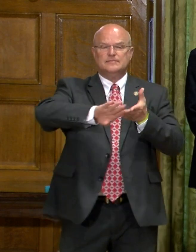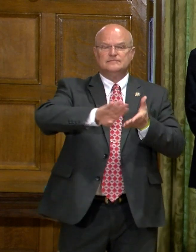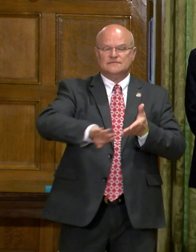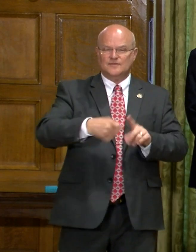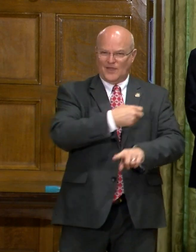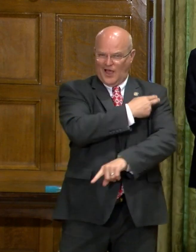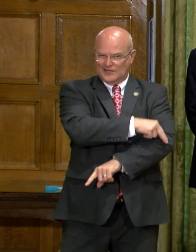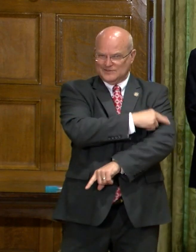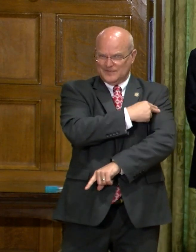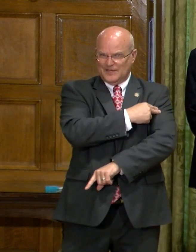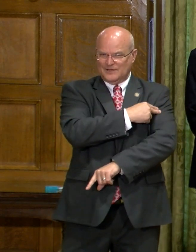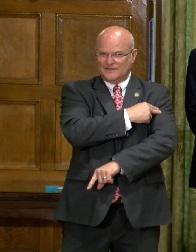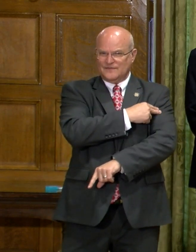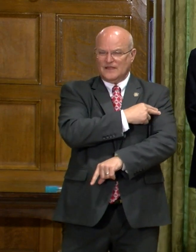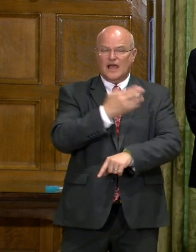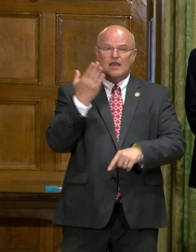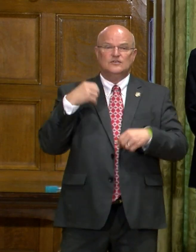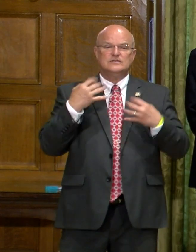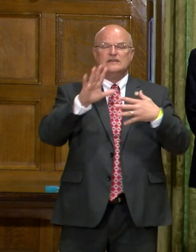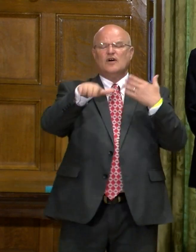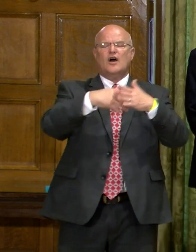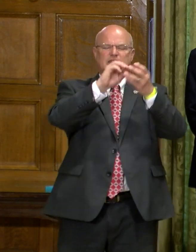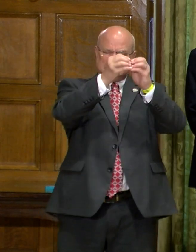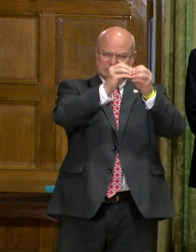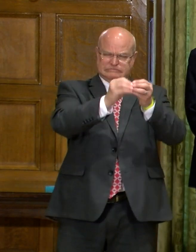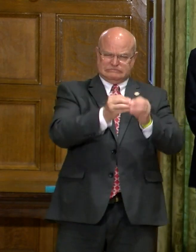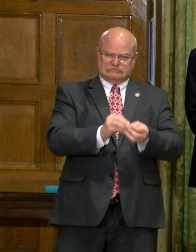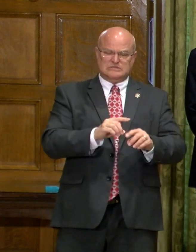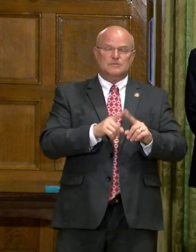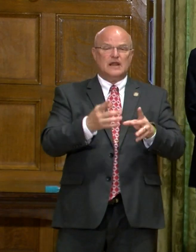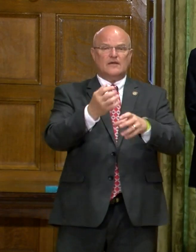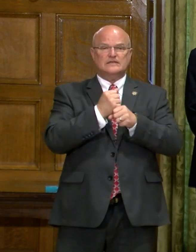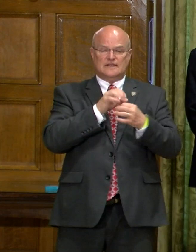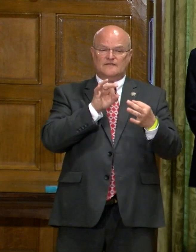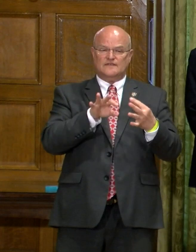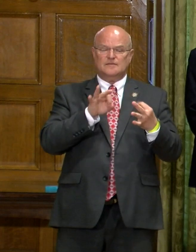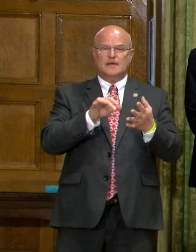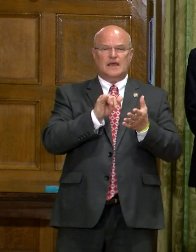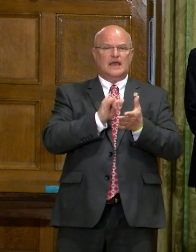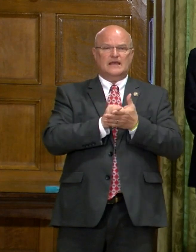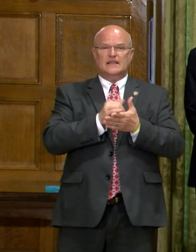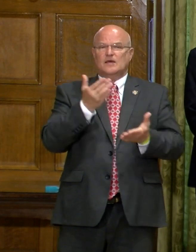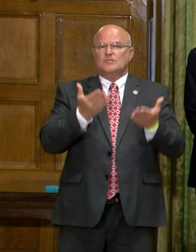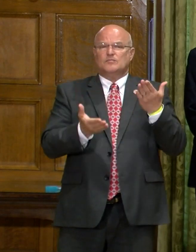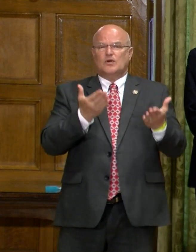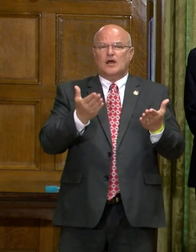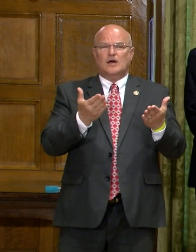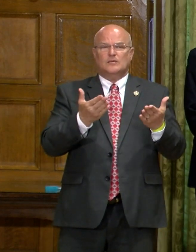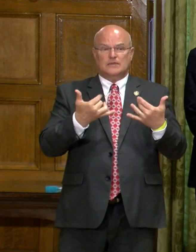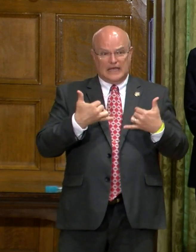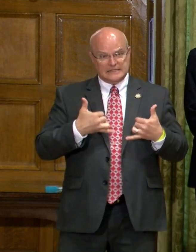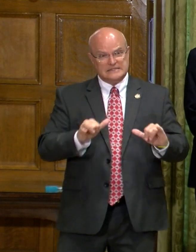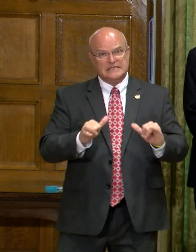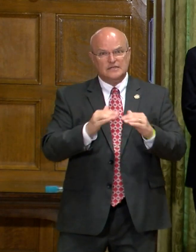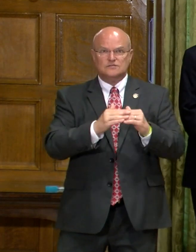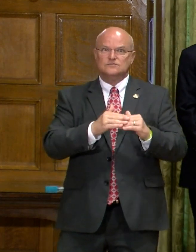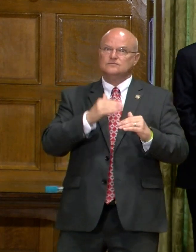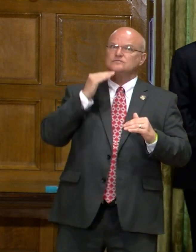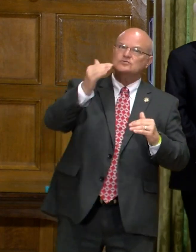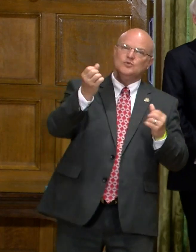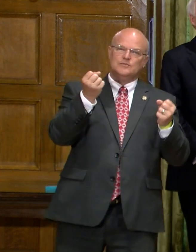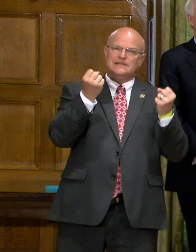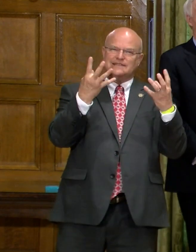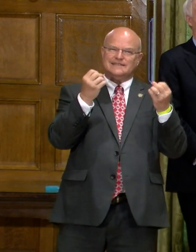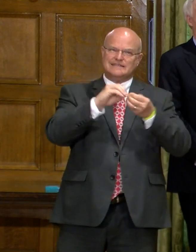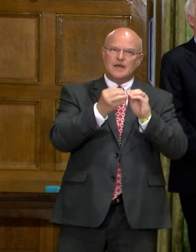being released. I used to give all those numbers, but I have received some feedback that probably I even still am giving too many